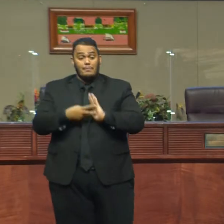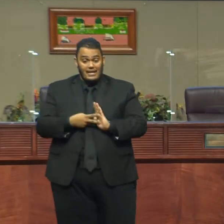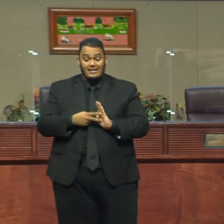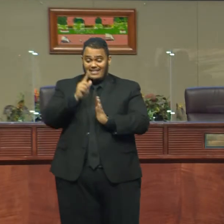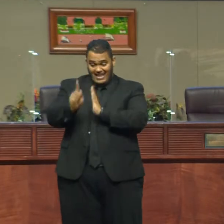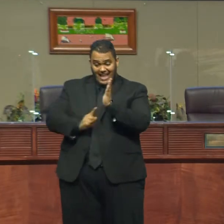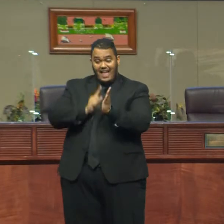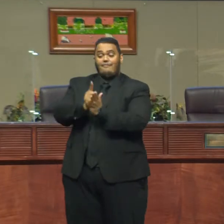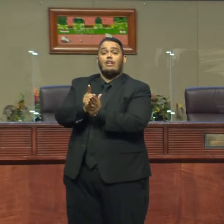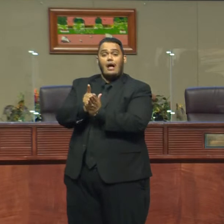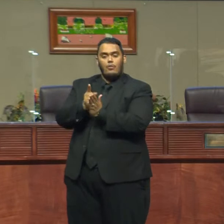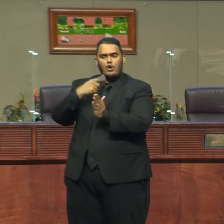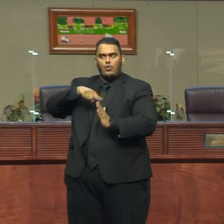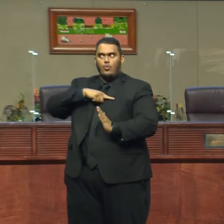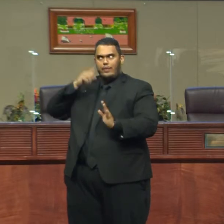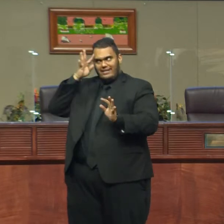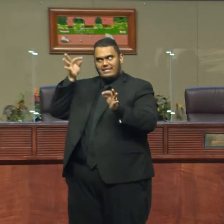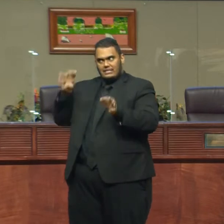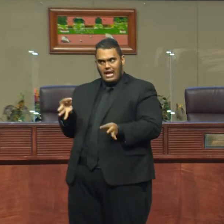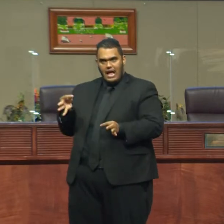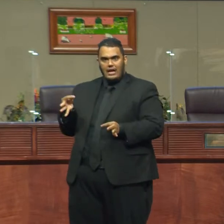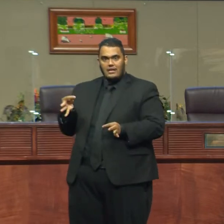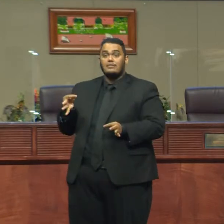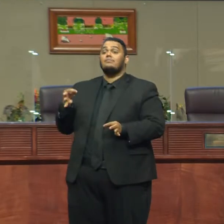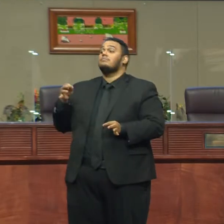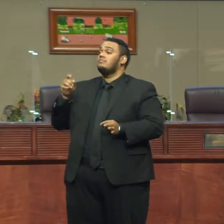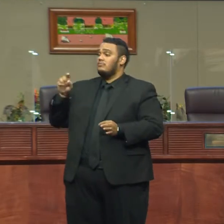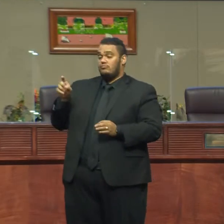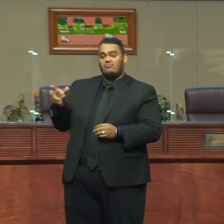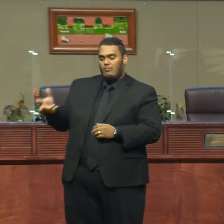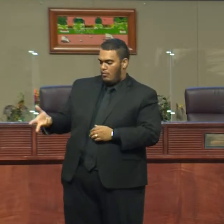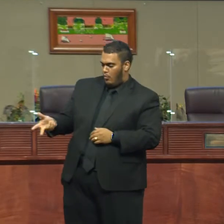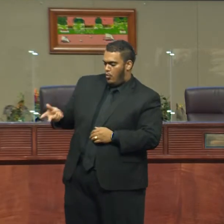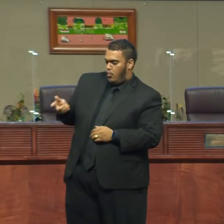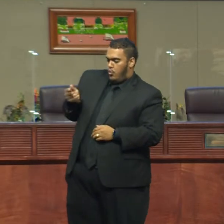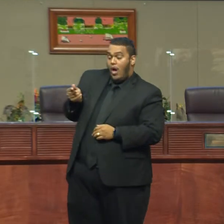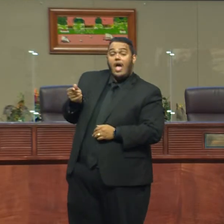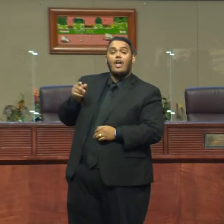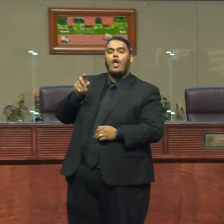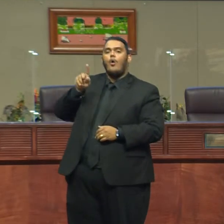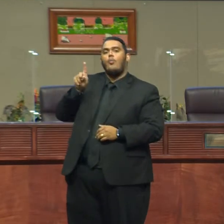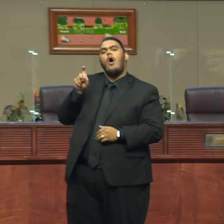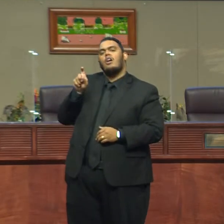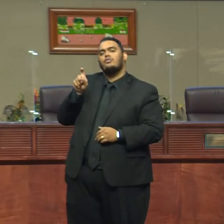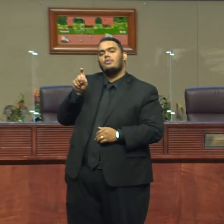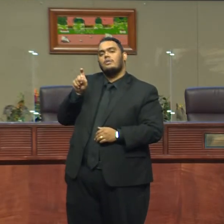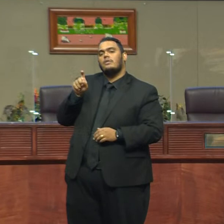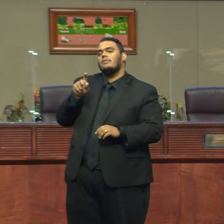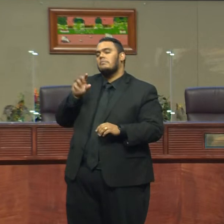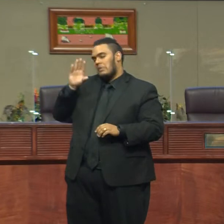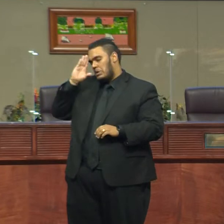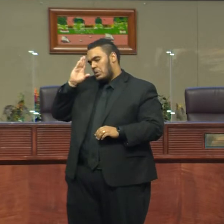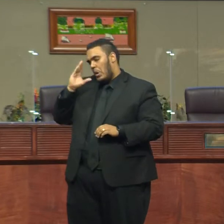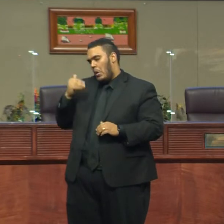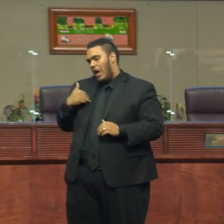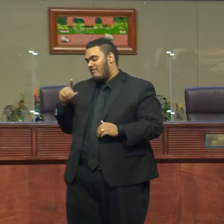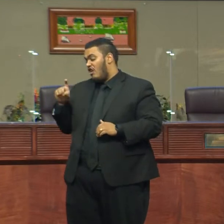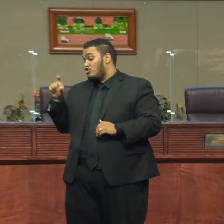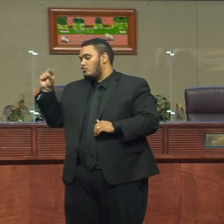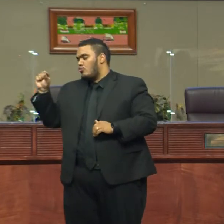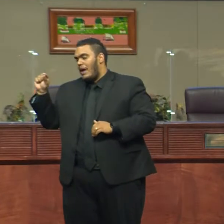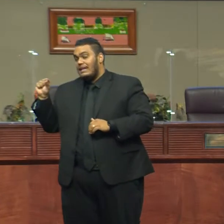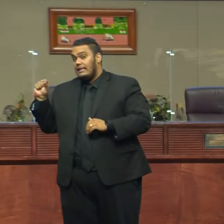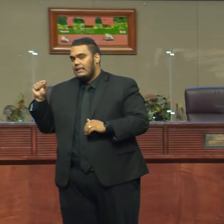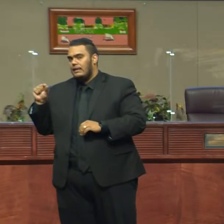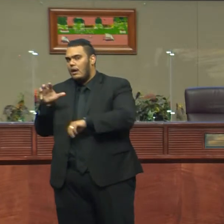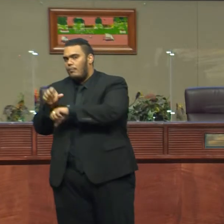100, knowing that we may need 120. And then at the end of the day, we move the drawing